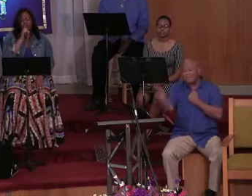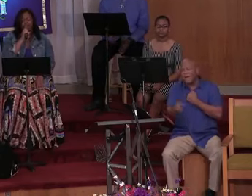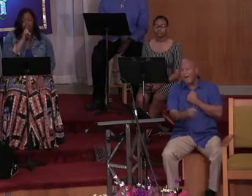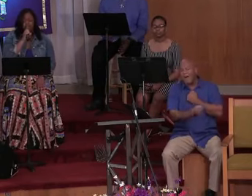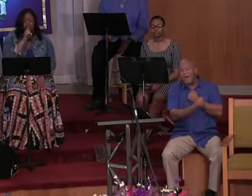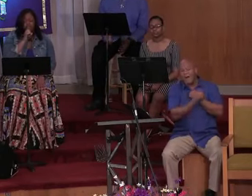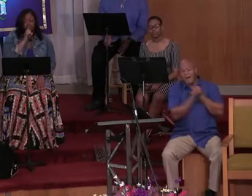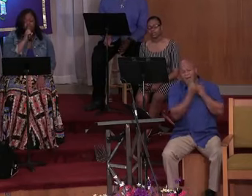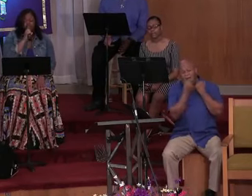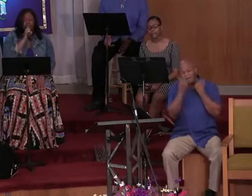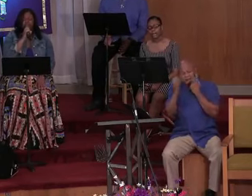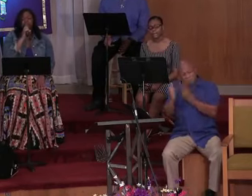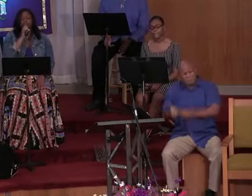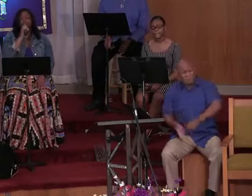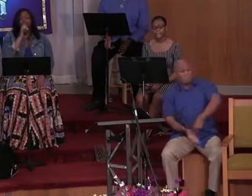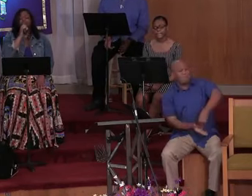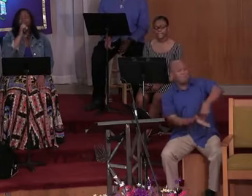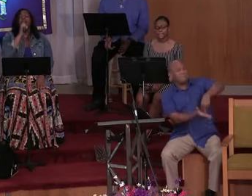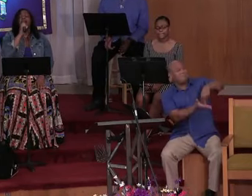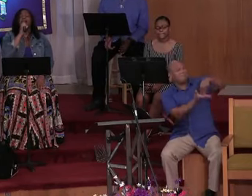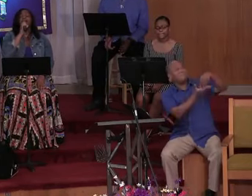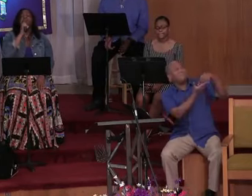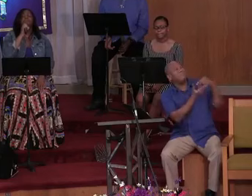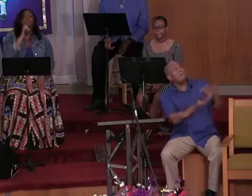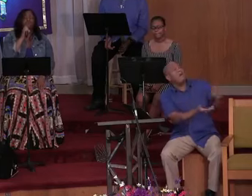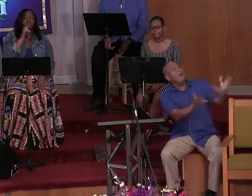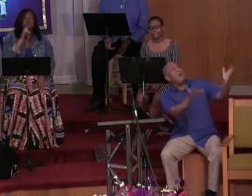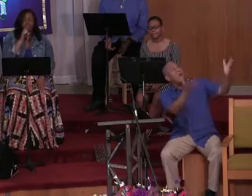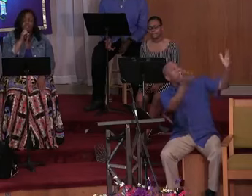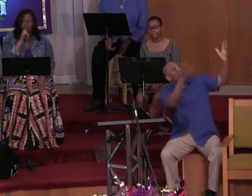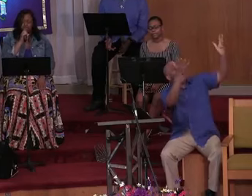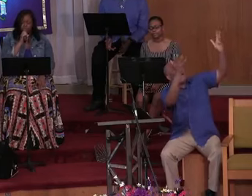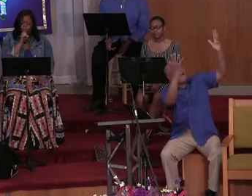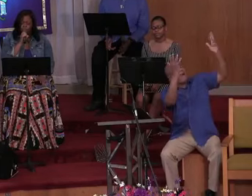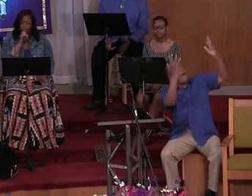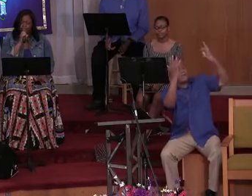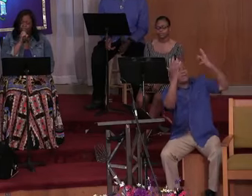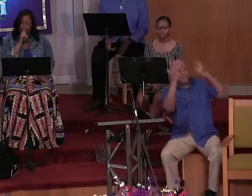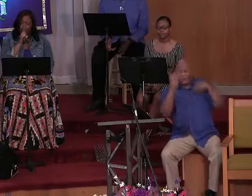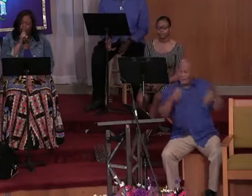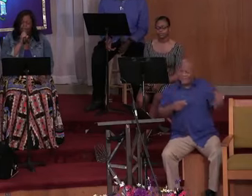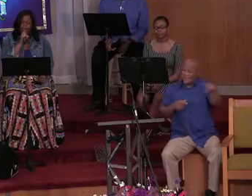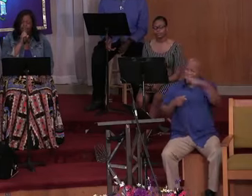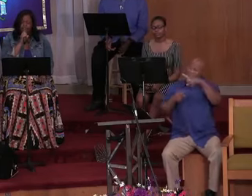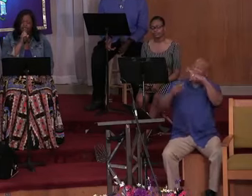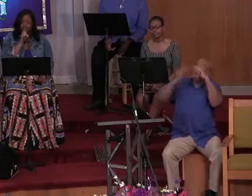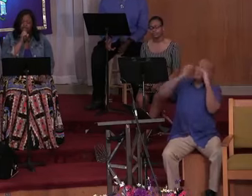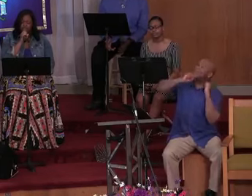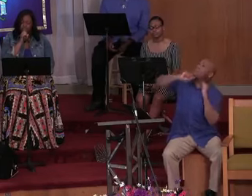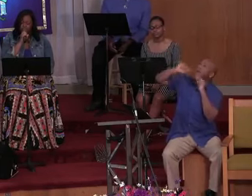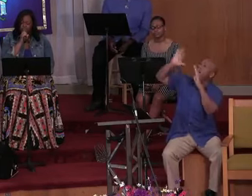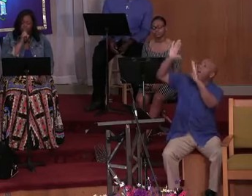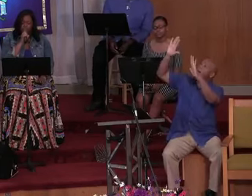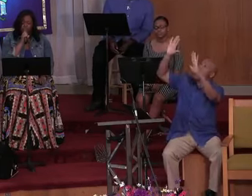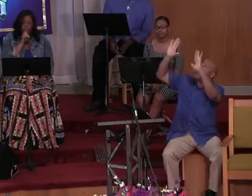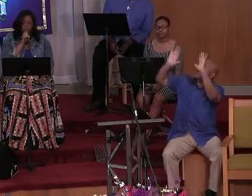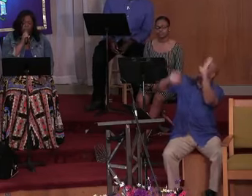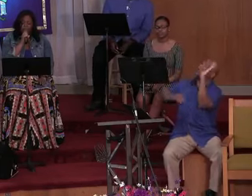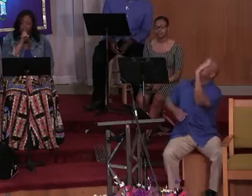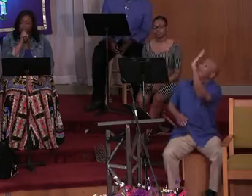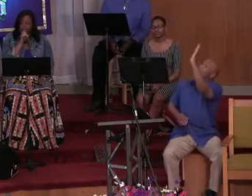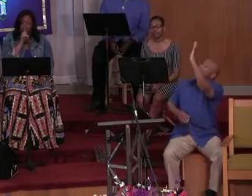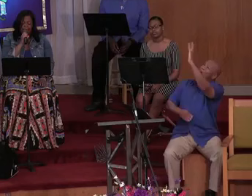lift you up. We bless